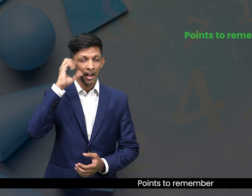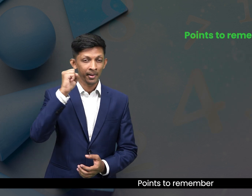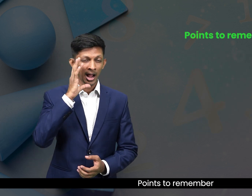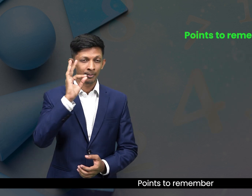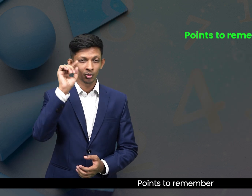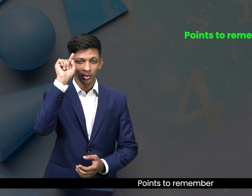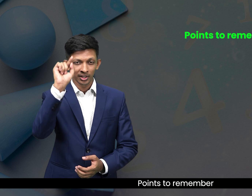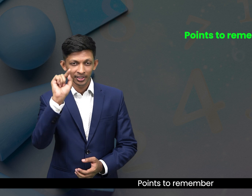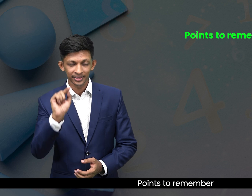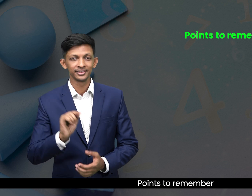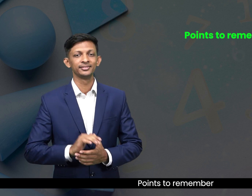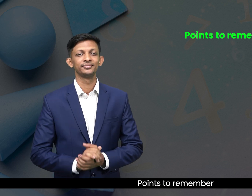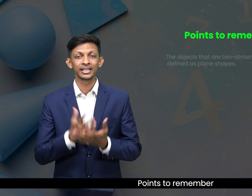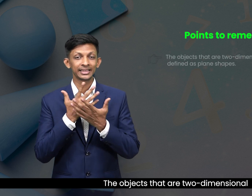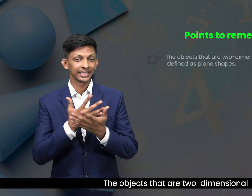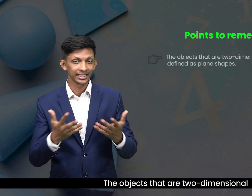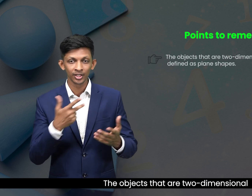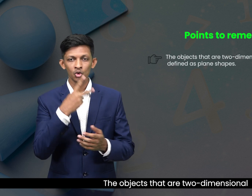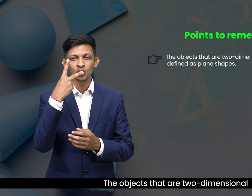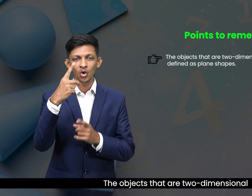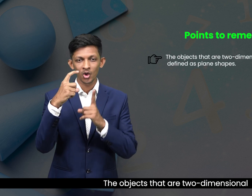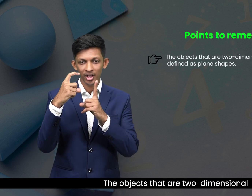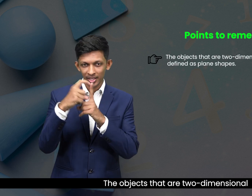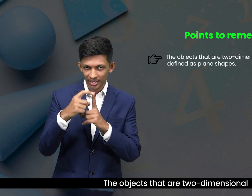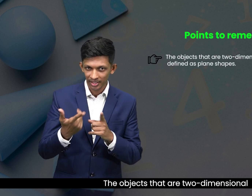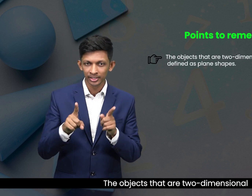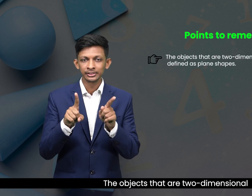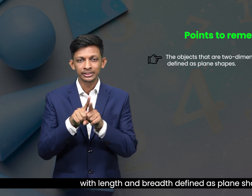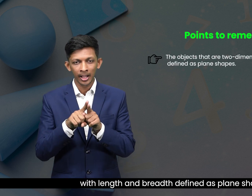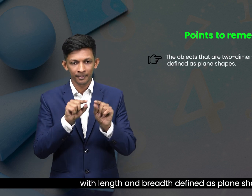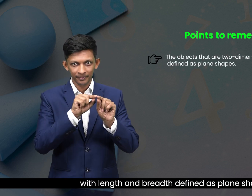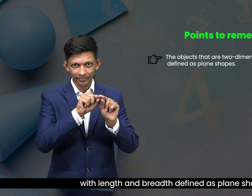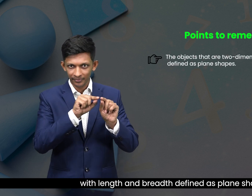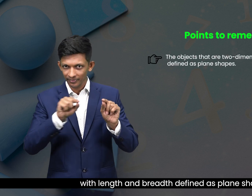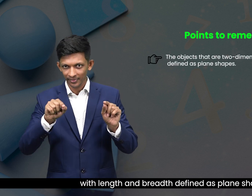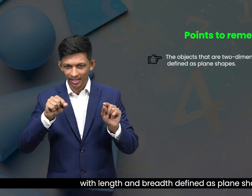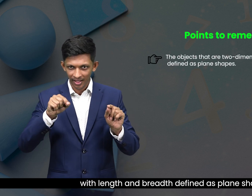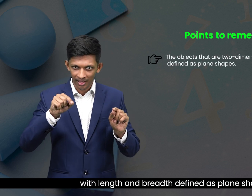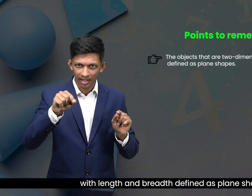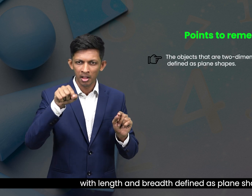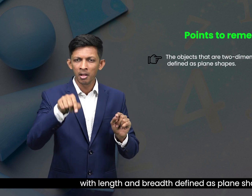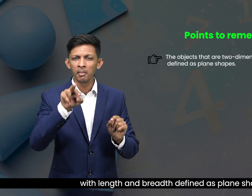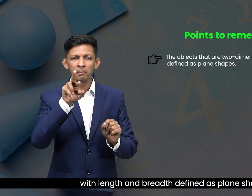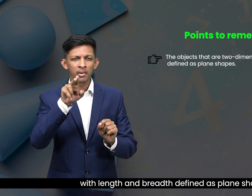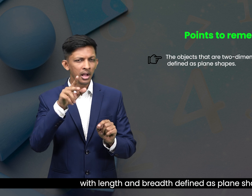Points to remember. The objects that are two-dimensional with length and breadth defined as plane